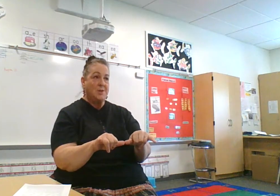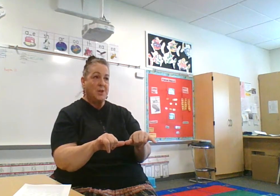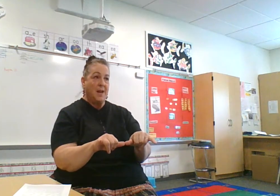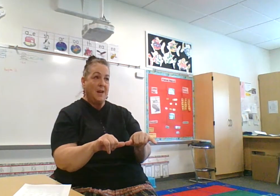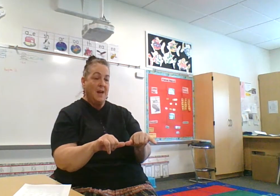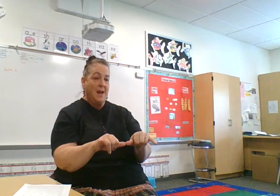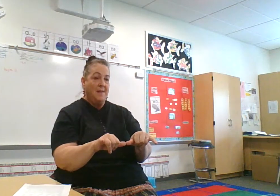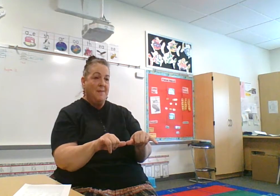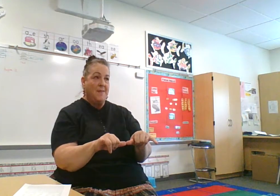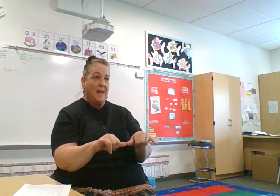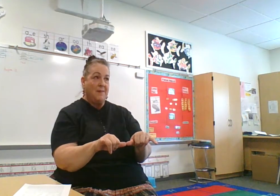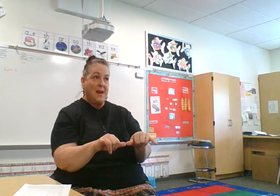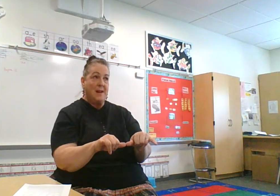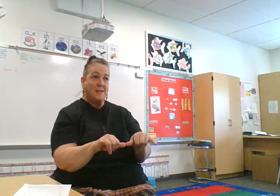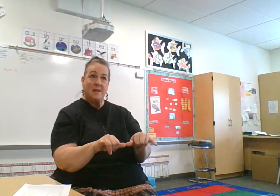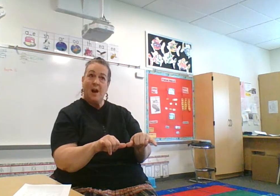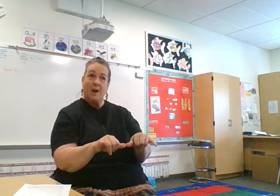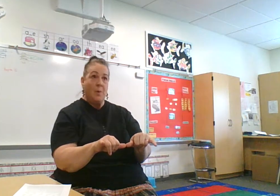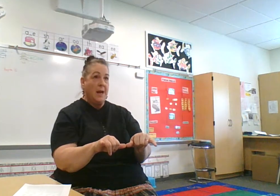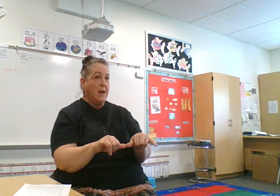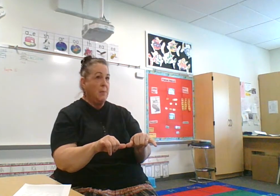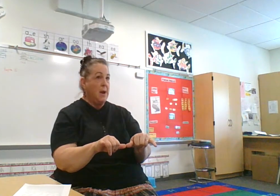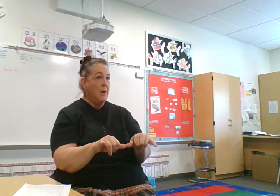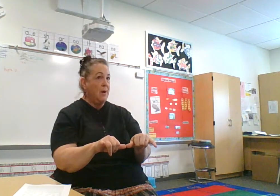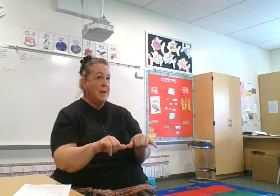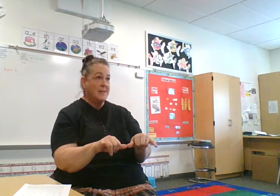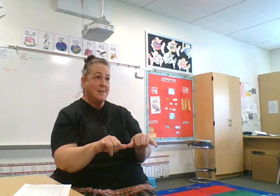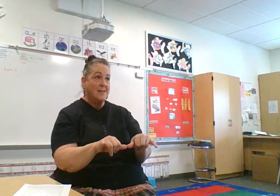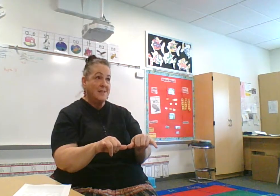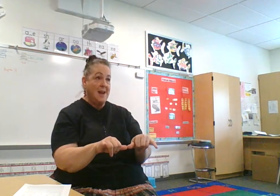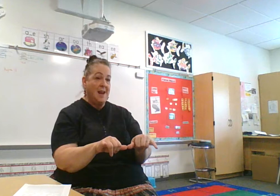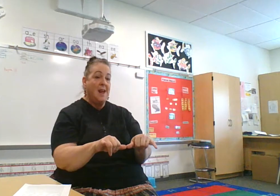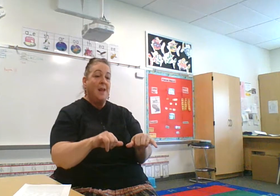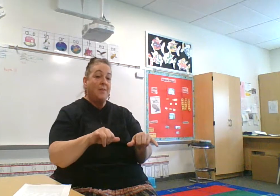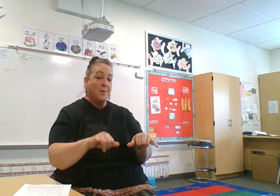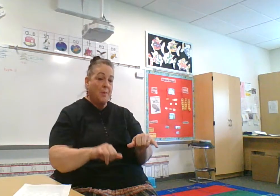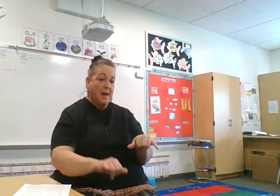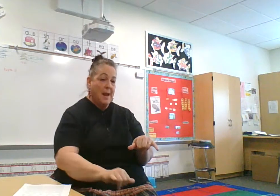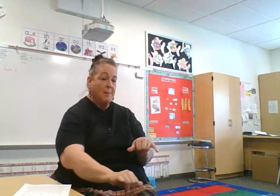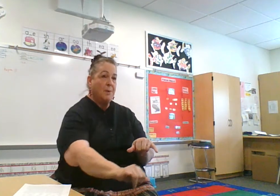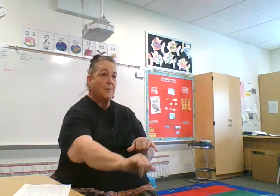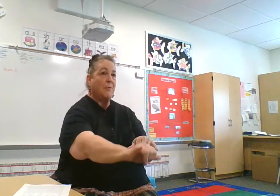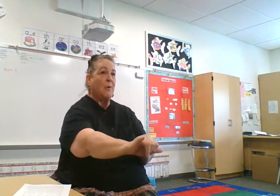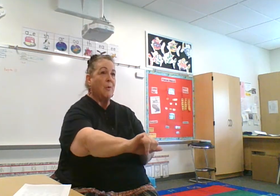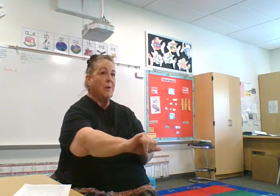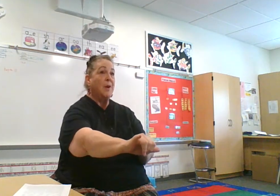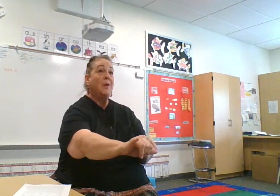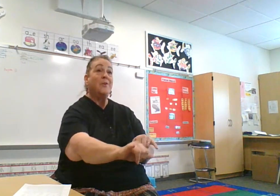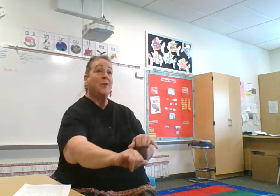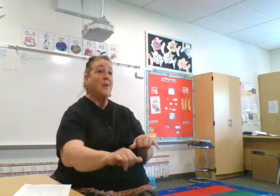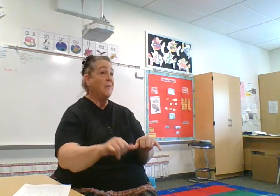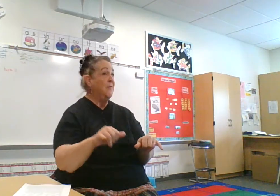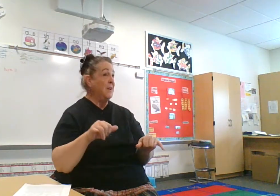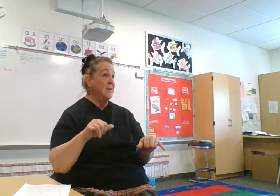touching, then the left hand is not going anywhere. It's going to stay. The right hand moves forward. So they're very